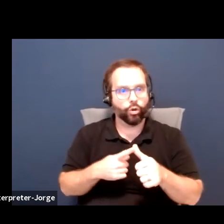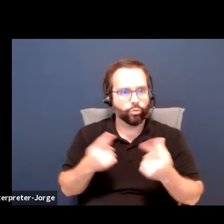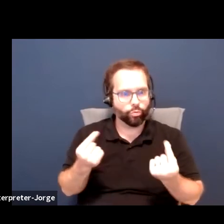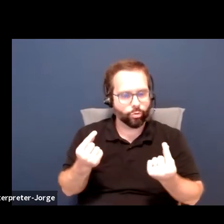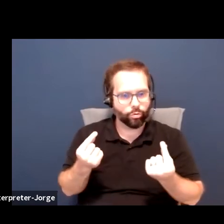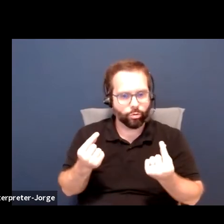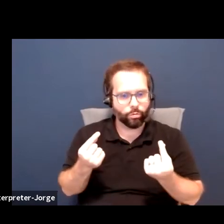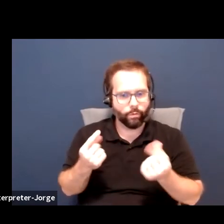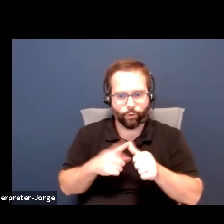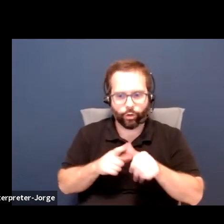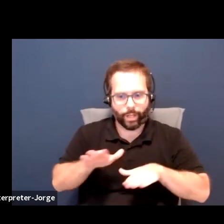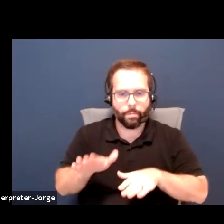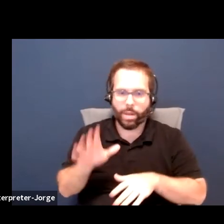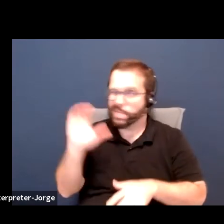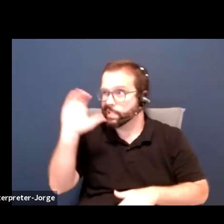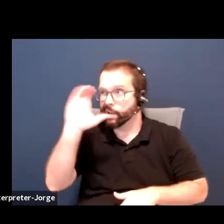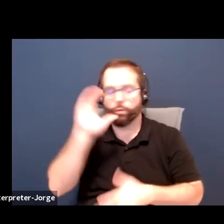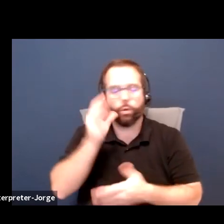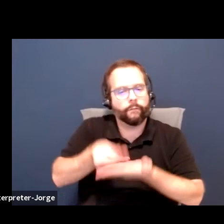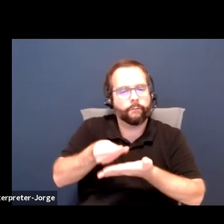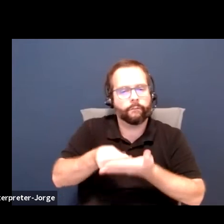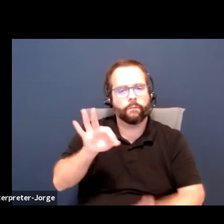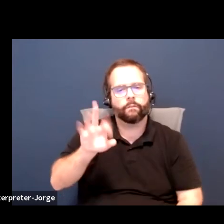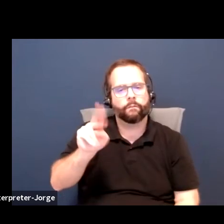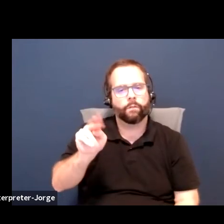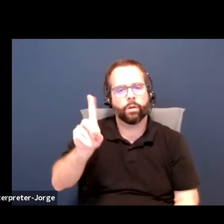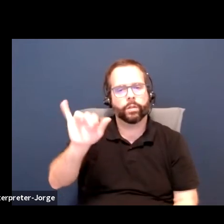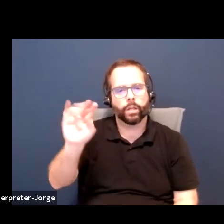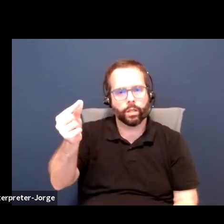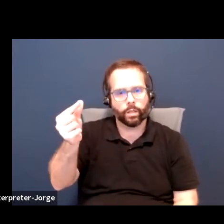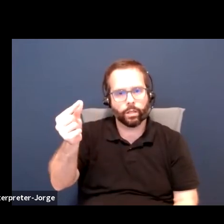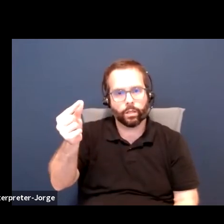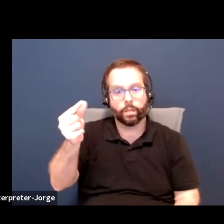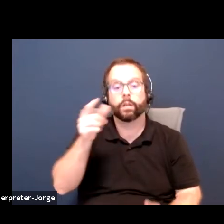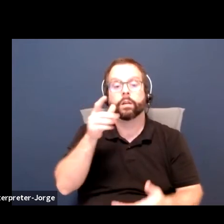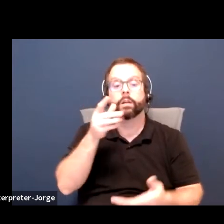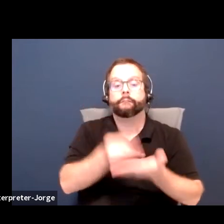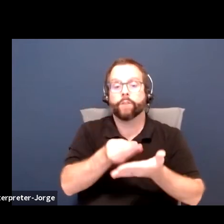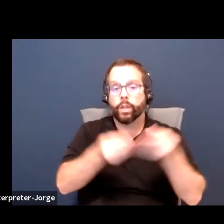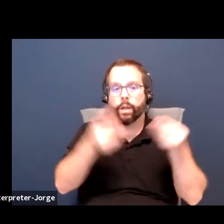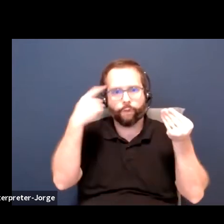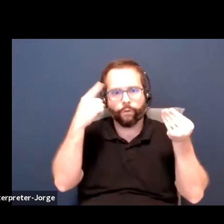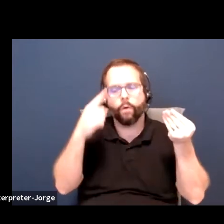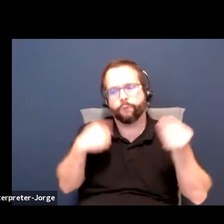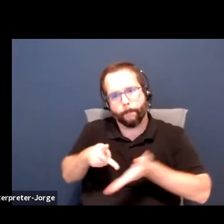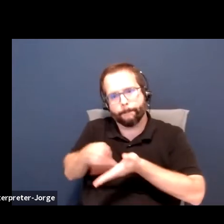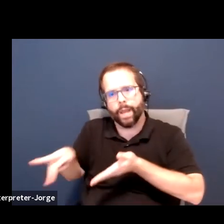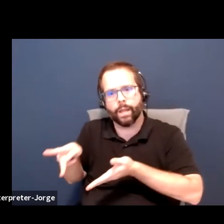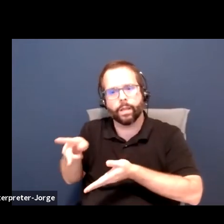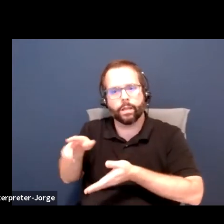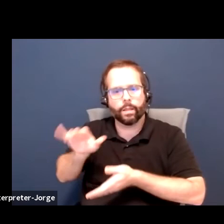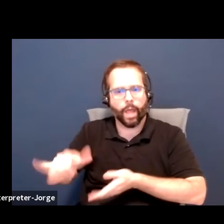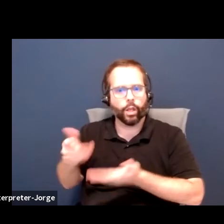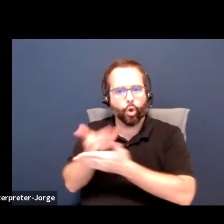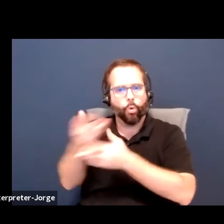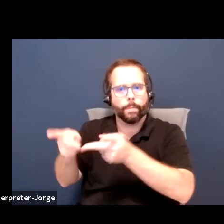funding to actually have the positions on staff we're going to need in order to implement that project. So I think that's one thing. The other thing I would